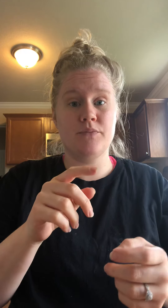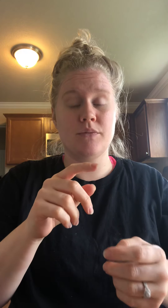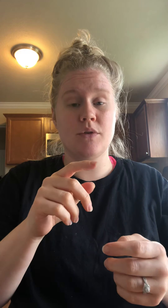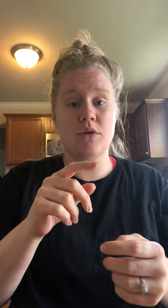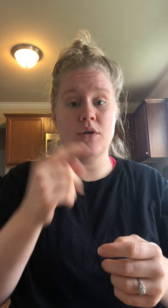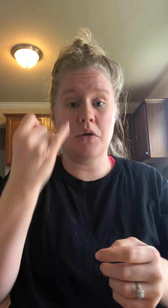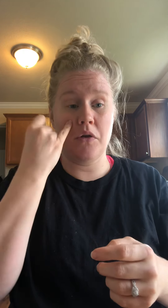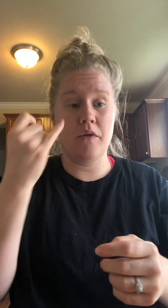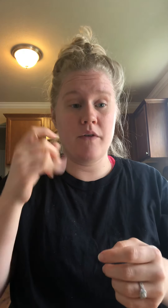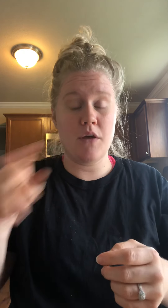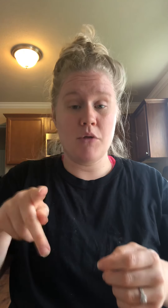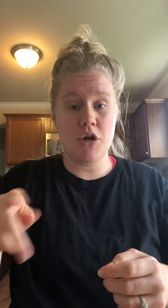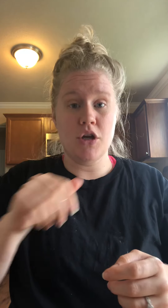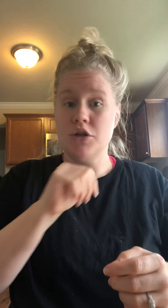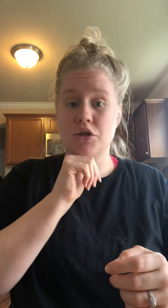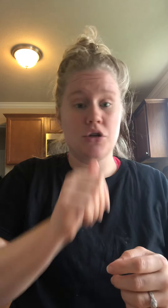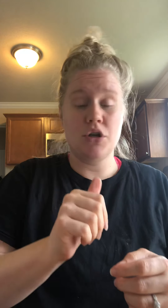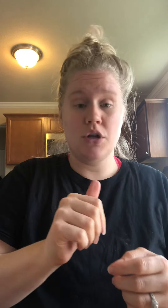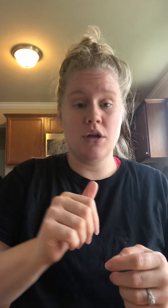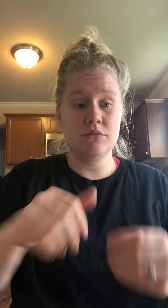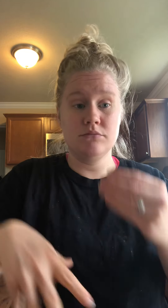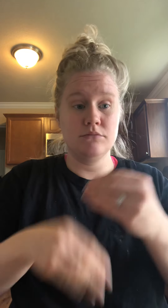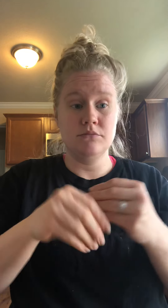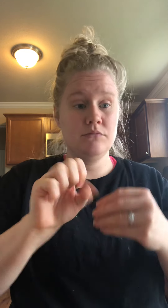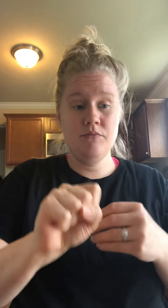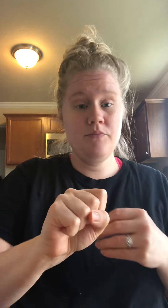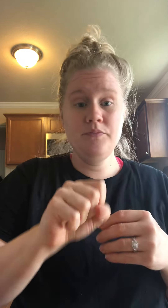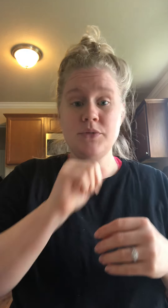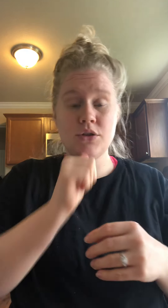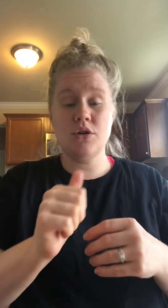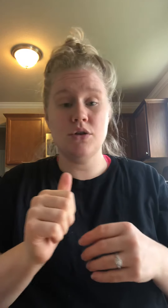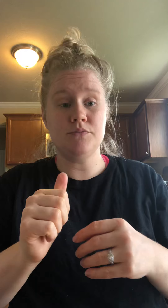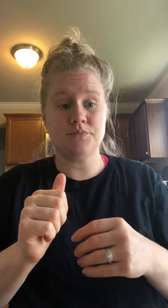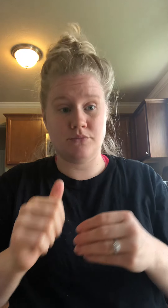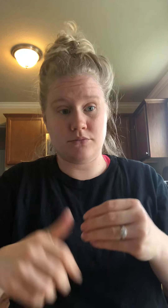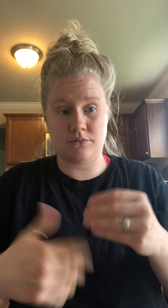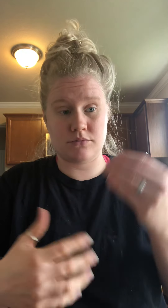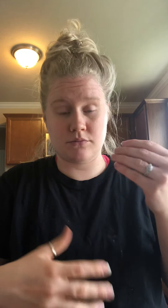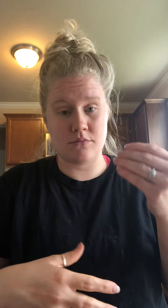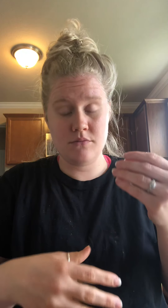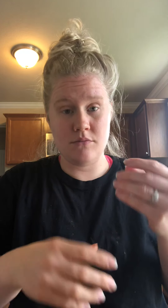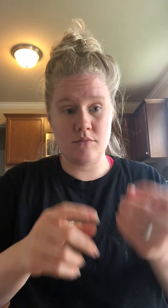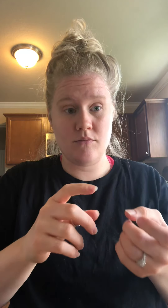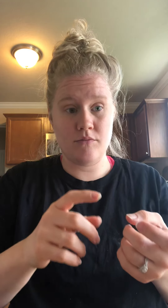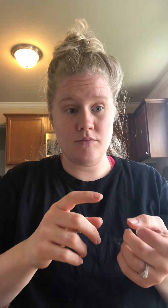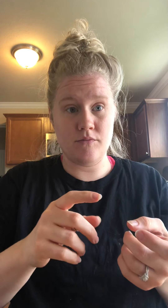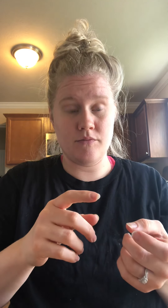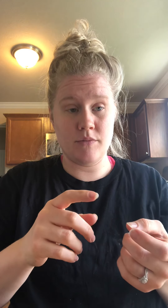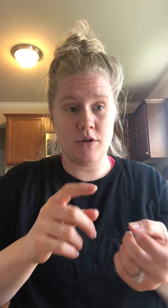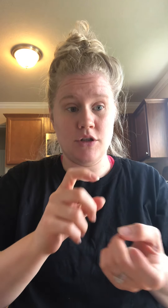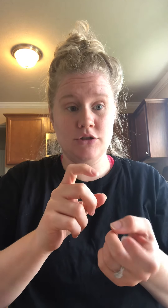change the ending, you change the vowel. And there are only 7. They go like this.